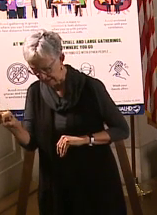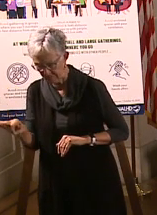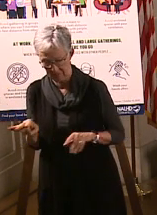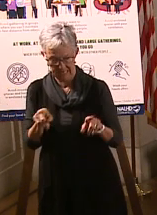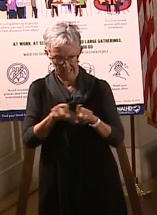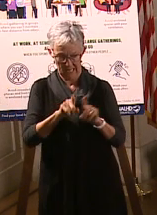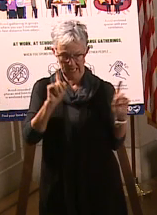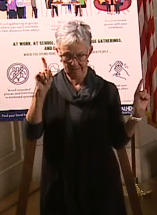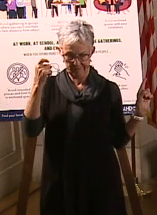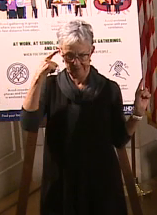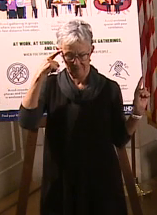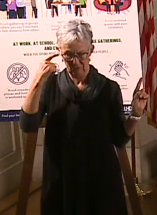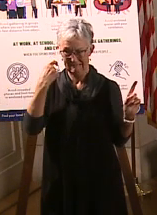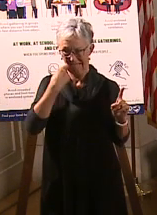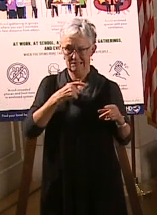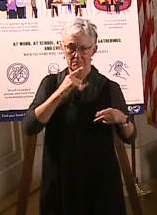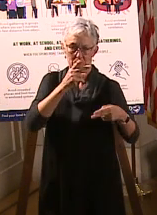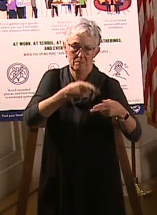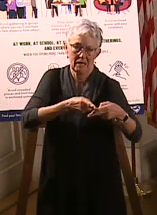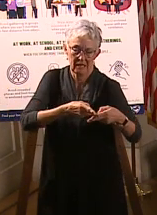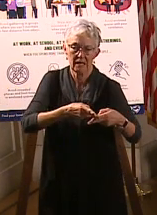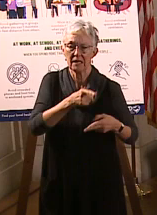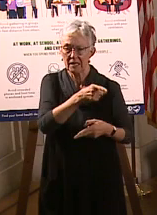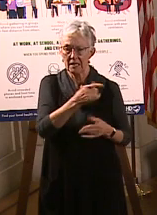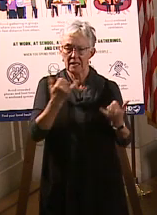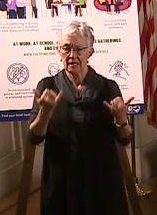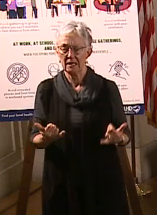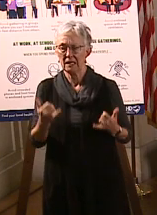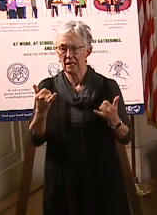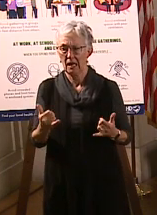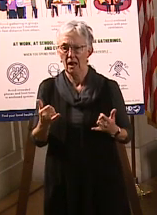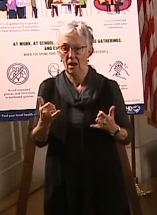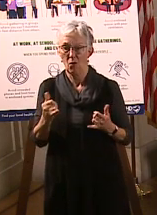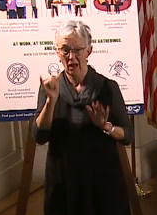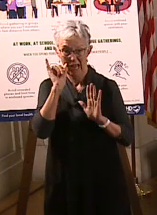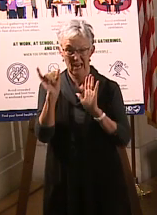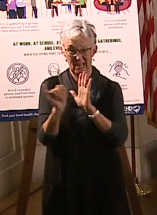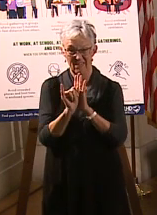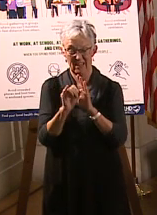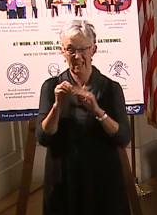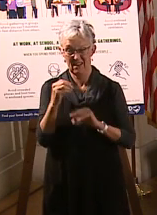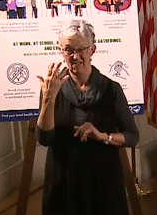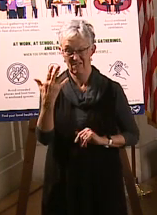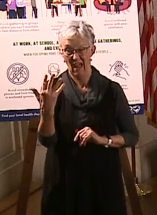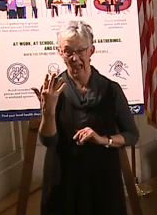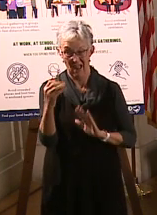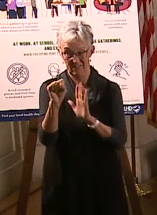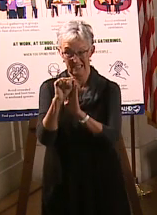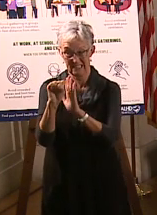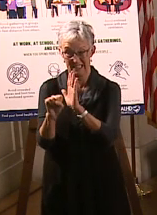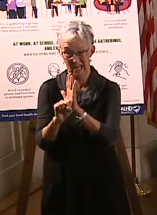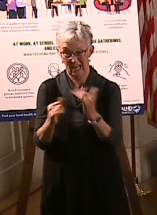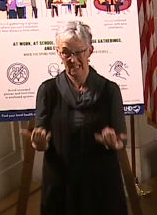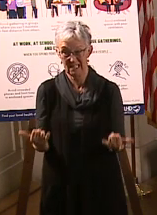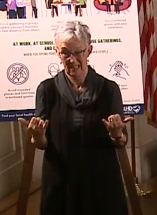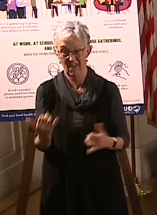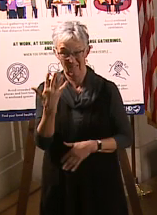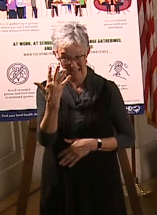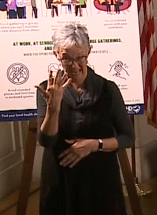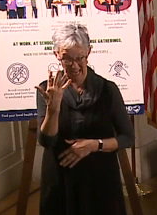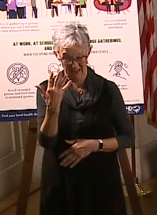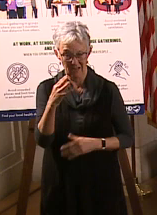mentioned, it's now been identified in 5 US states. As of last night, we've